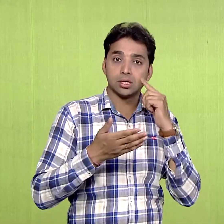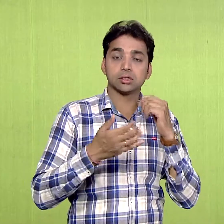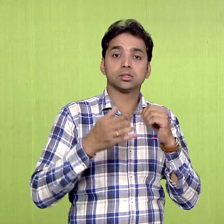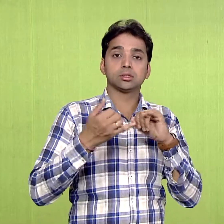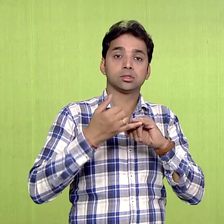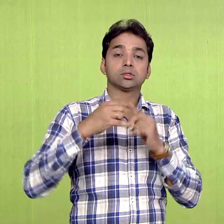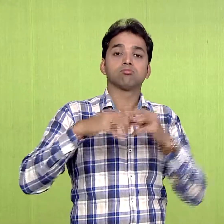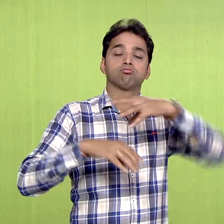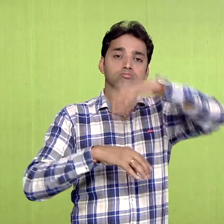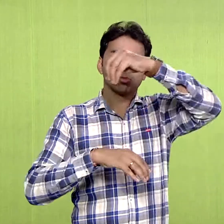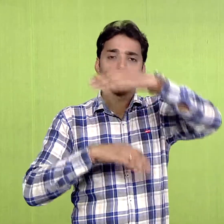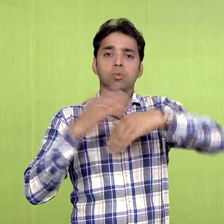Jataka stories